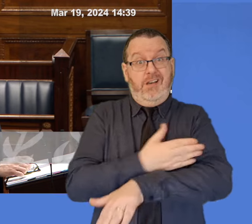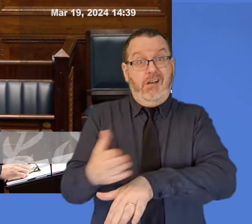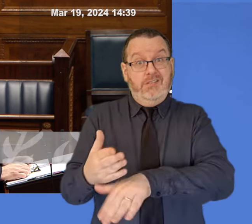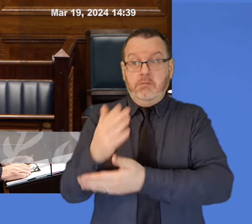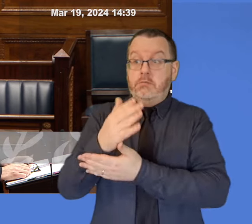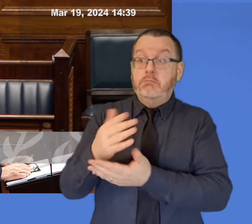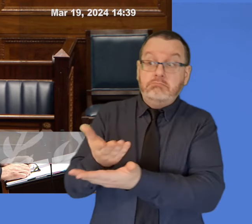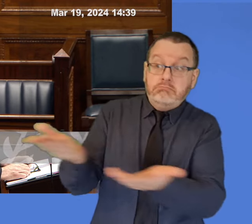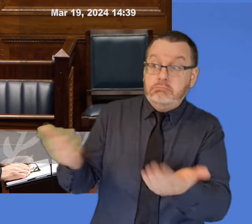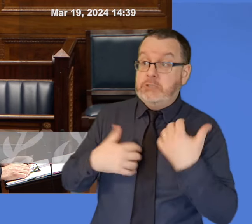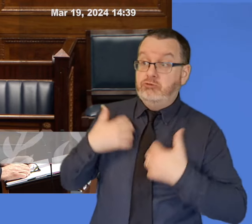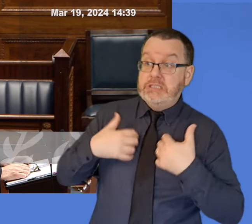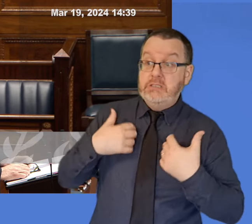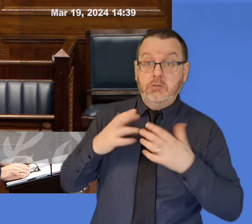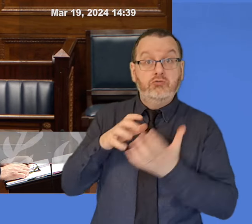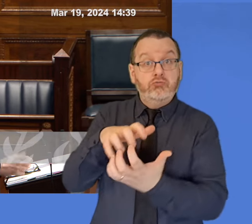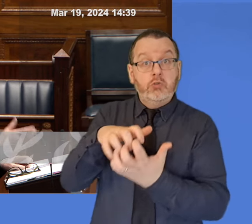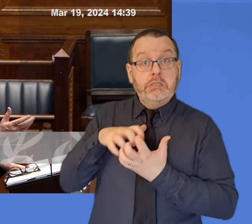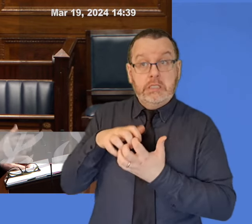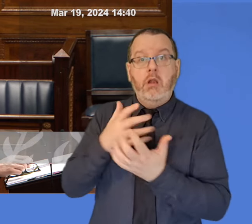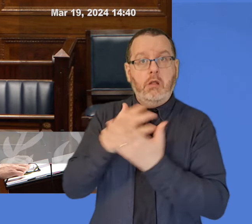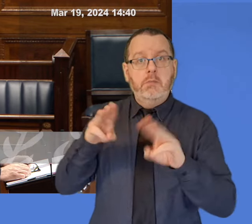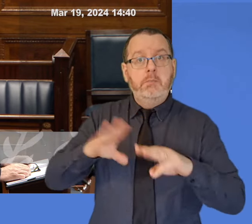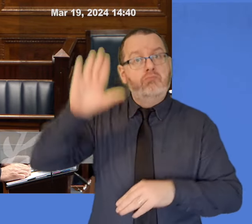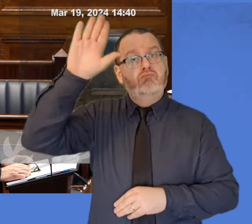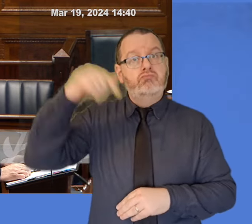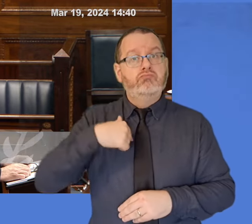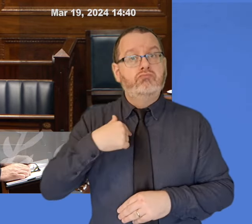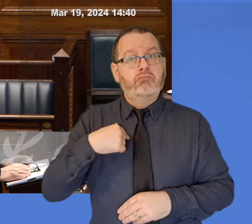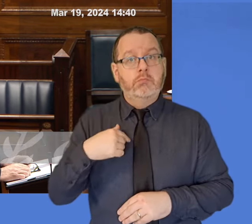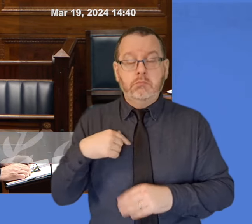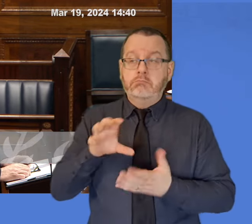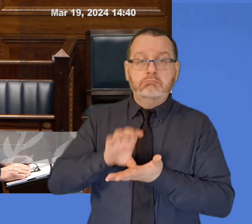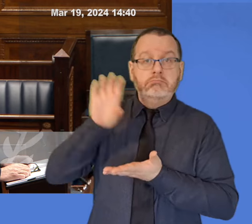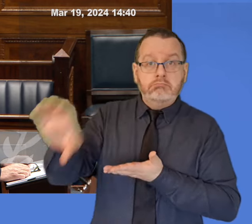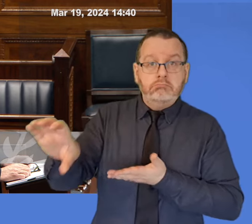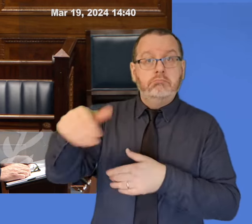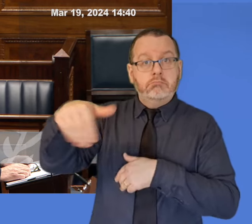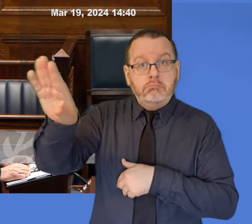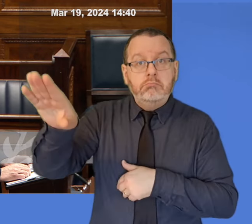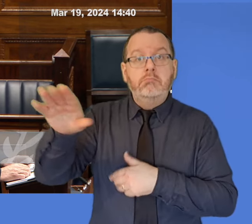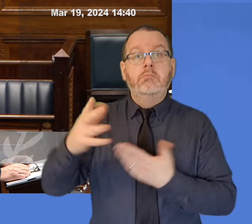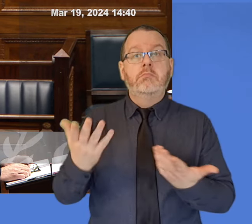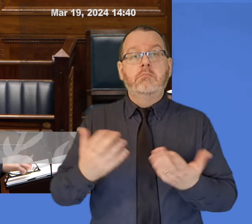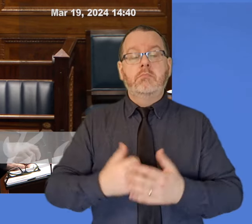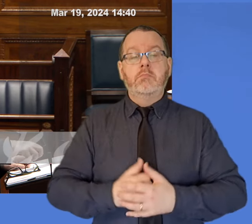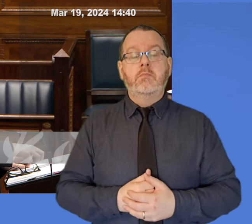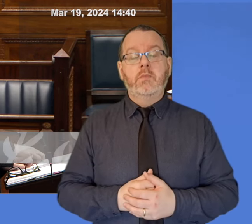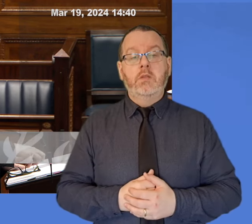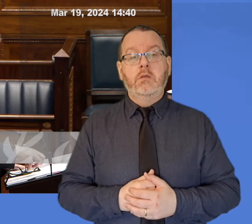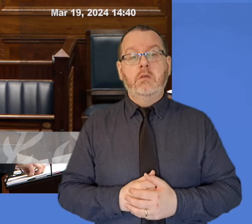a significant number of returns, I think many more than the spaces that they were looking to remove by redundancy.